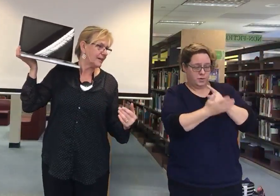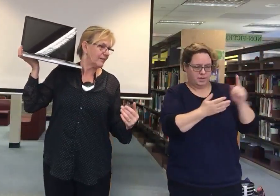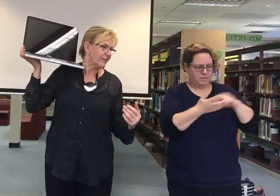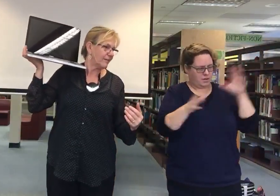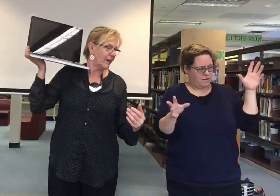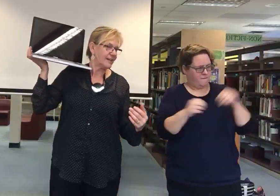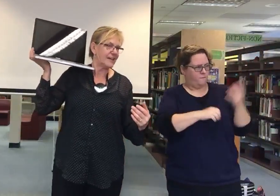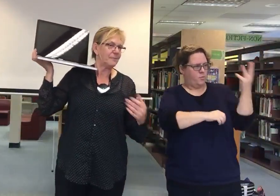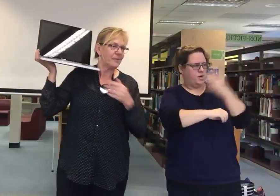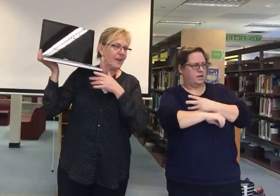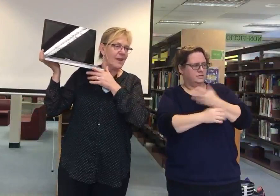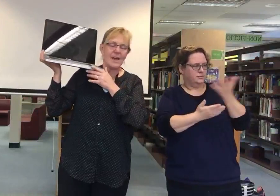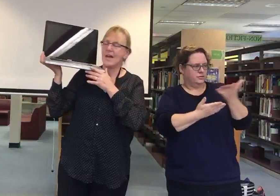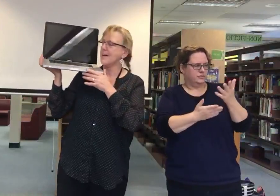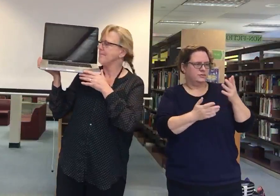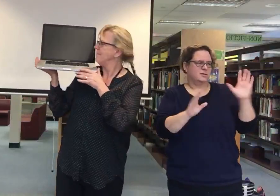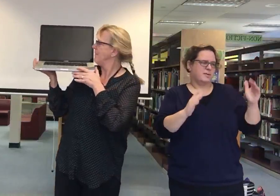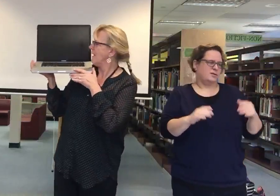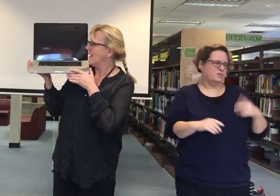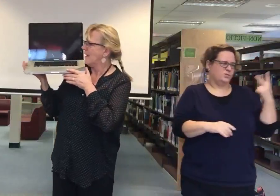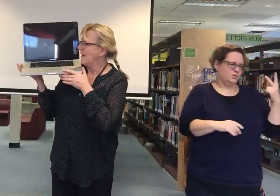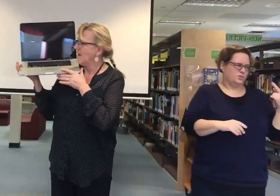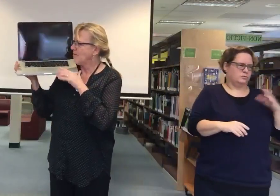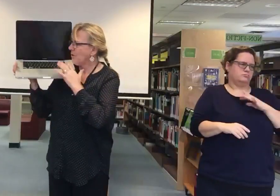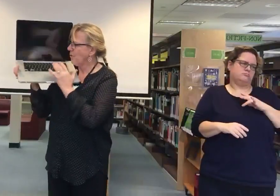That kind of idea.